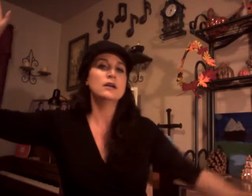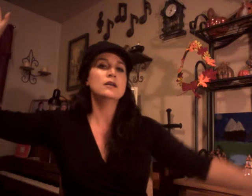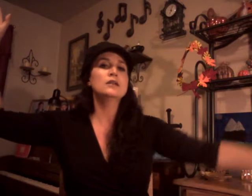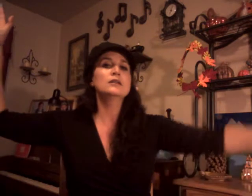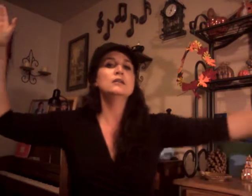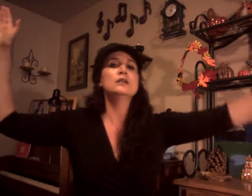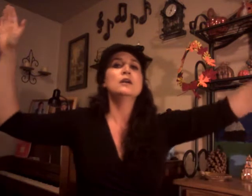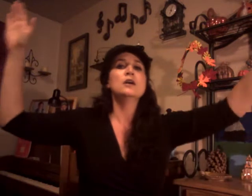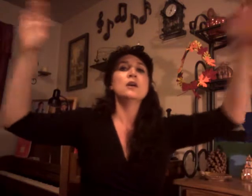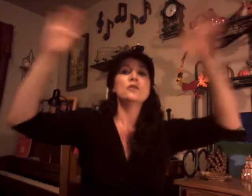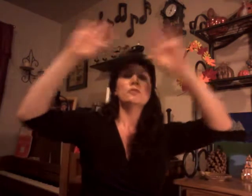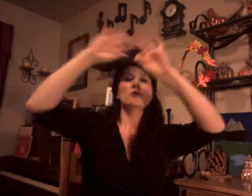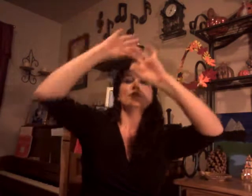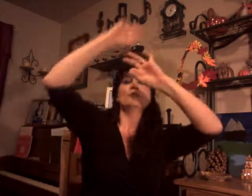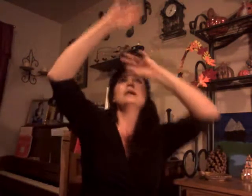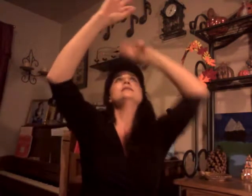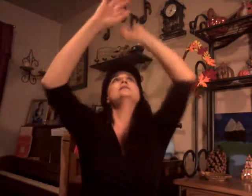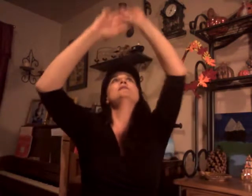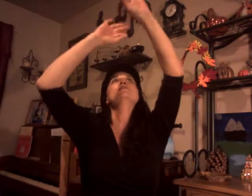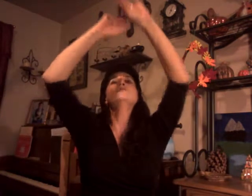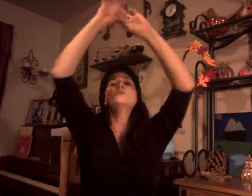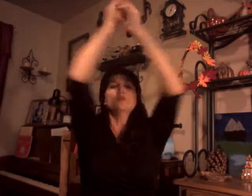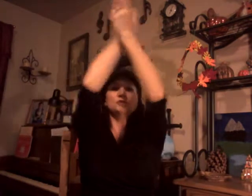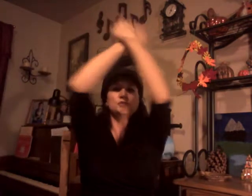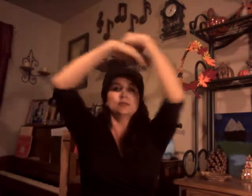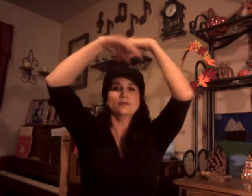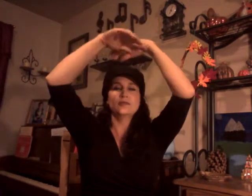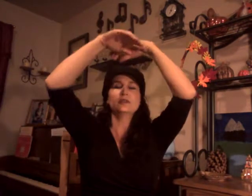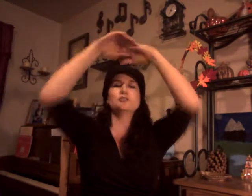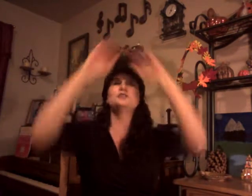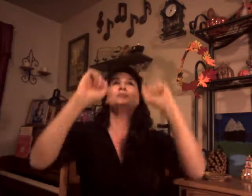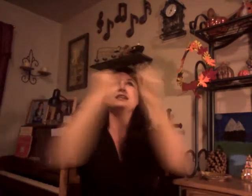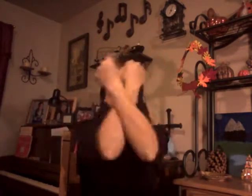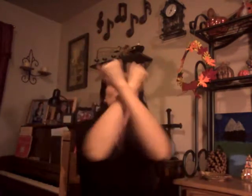Emmanuel. The ransom for,